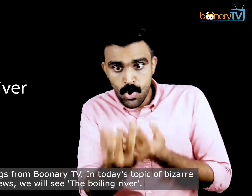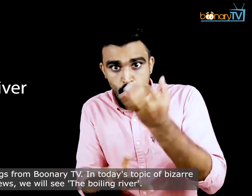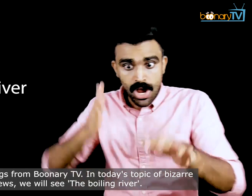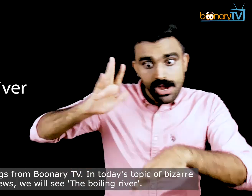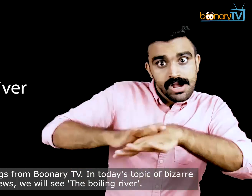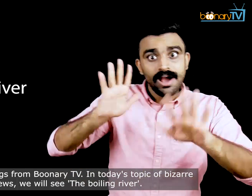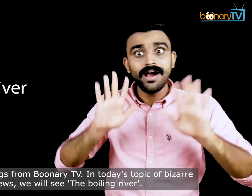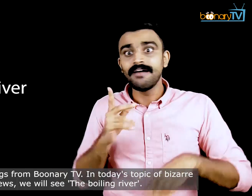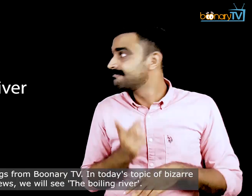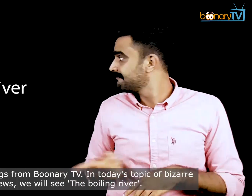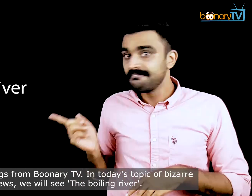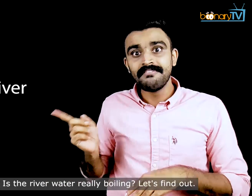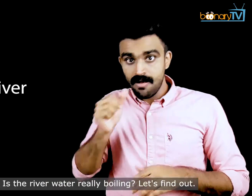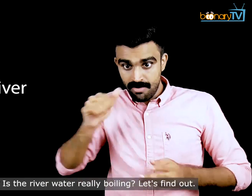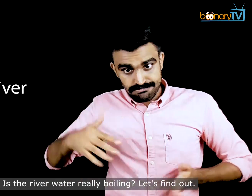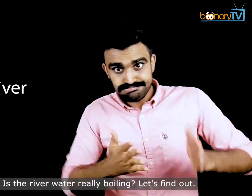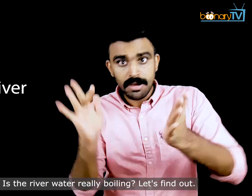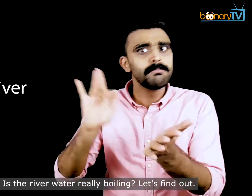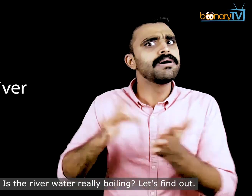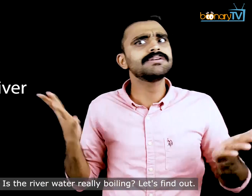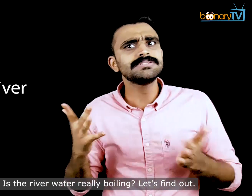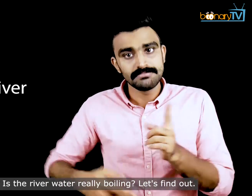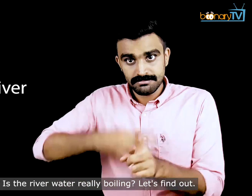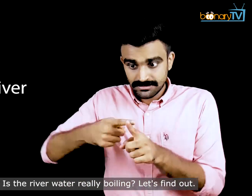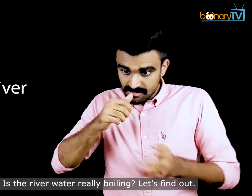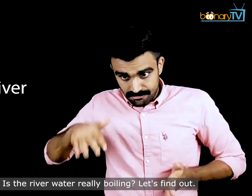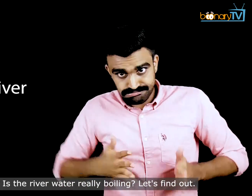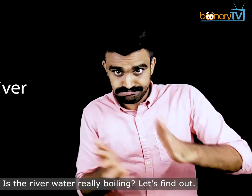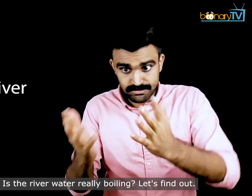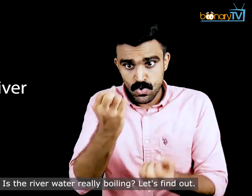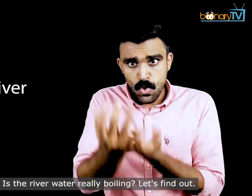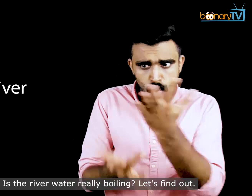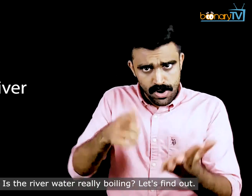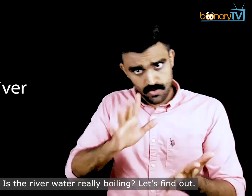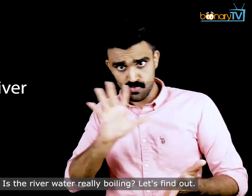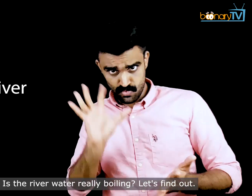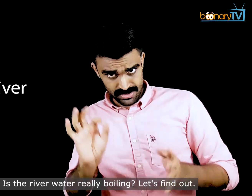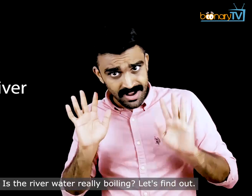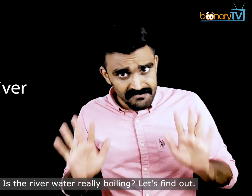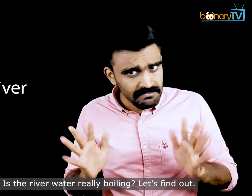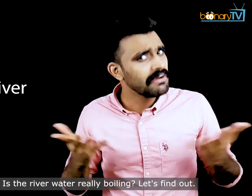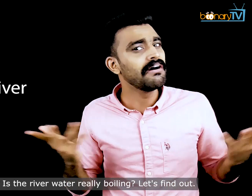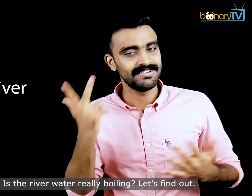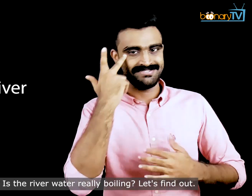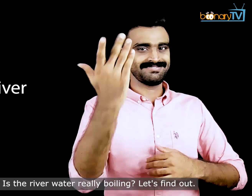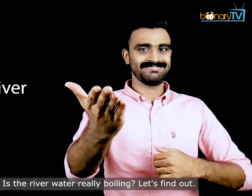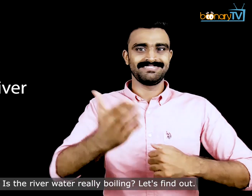boiling river. Where is that? Is the river water really boiling? Let's find out.